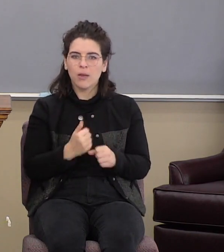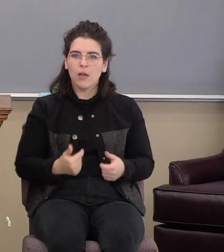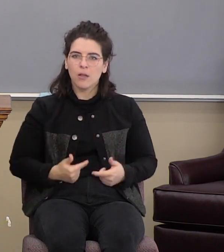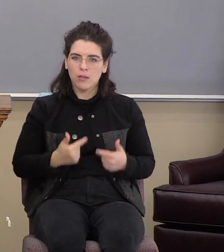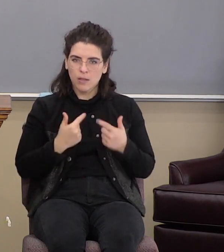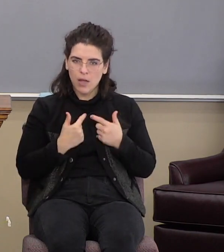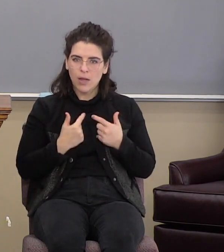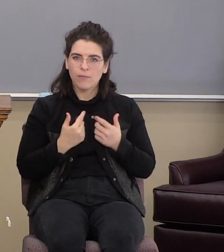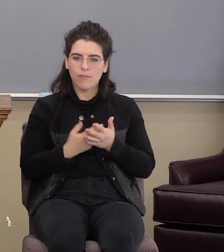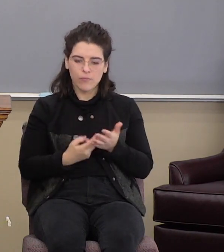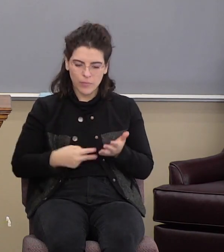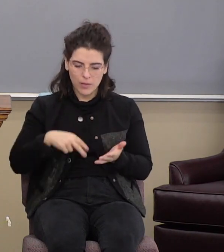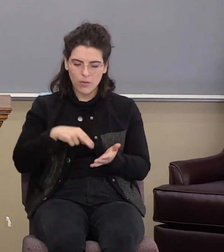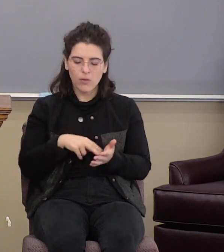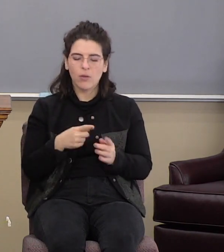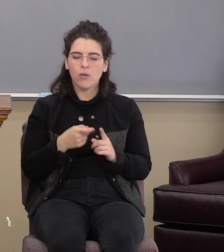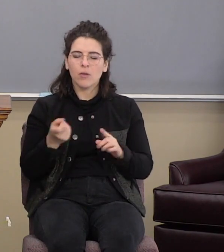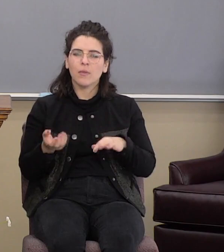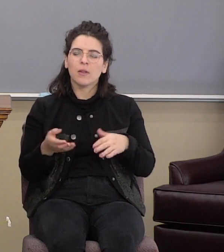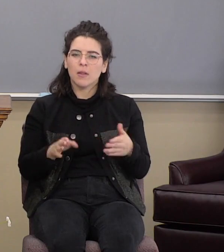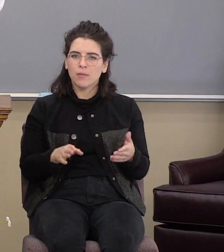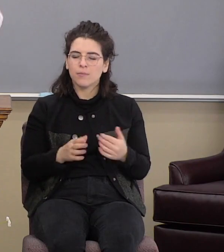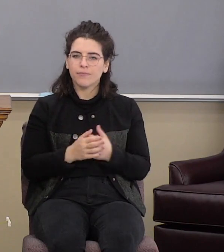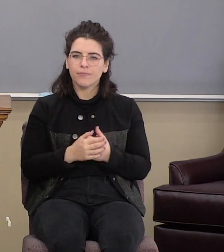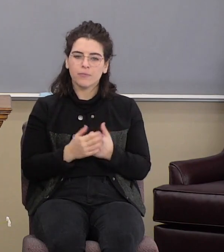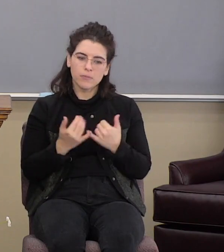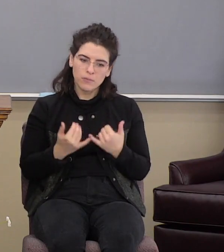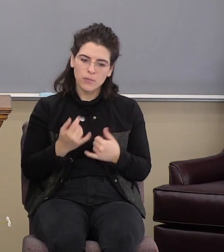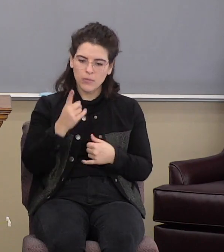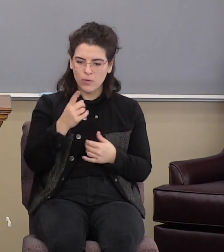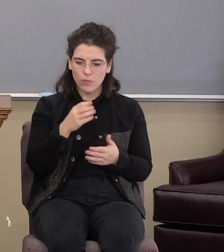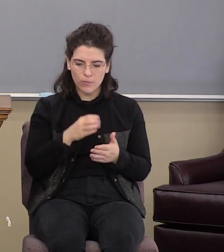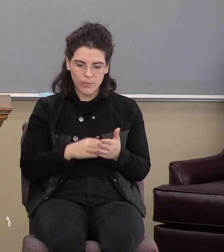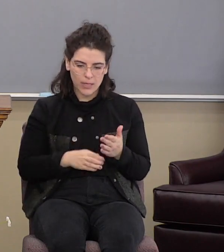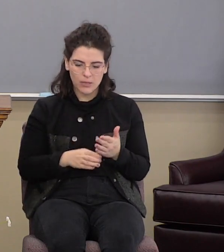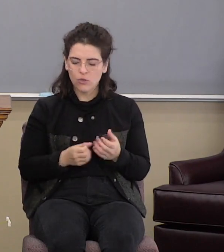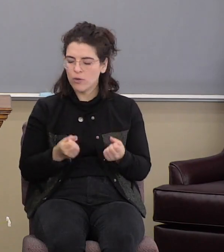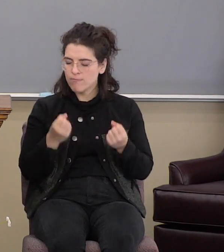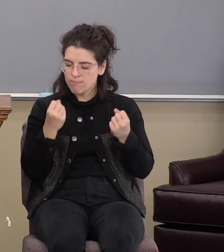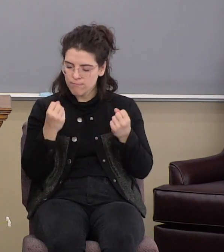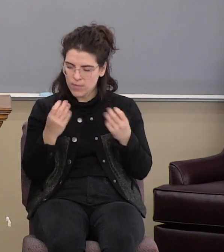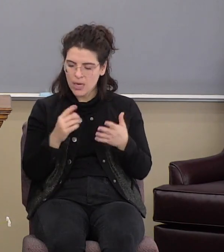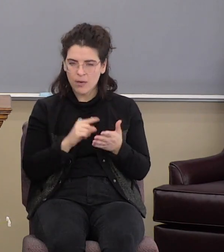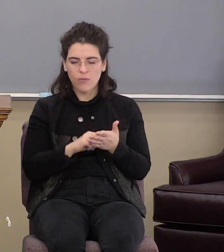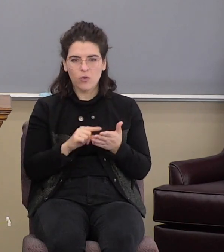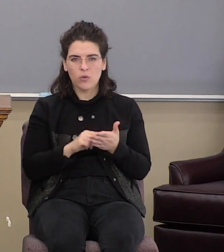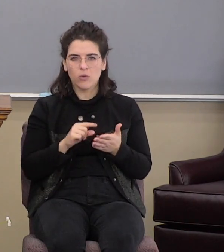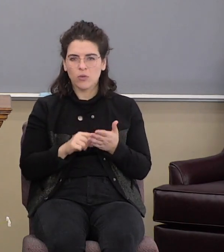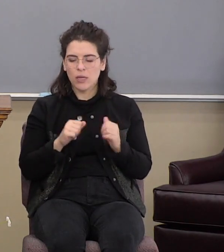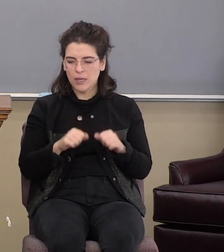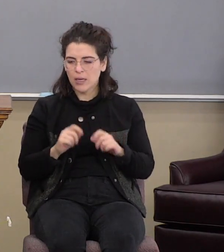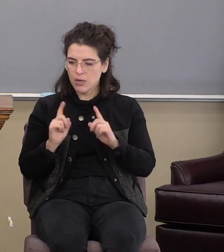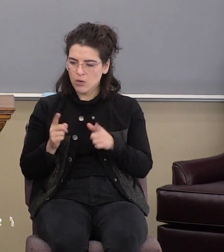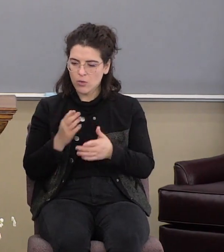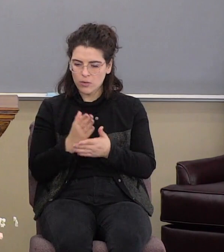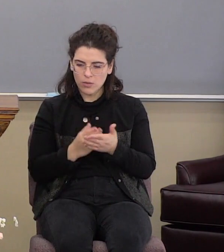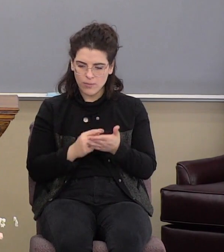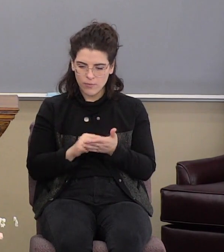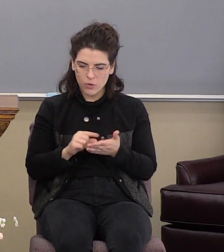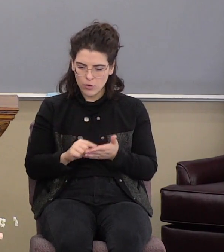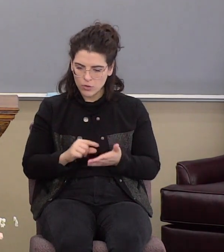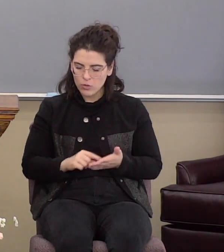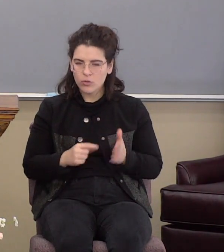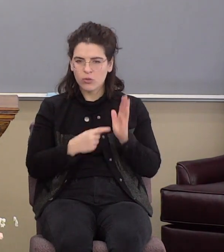alive, resurrected from the dead, okay? Now, here is one passage. There are a number of we can go to some verses to demonstrate